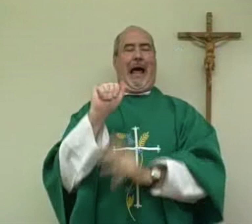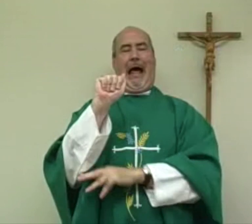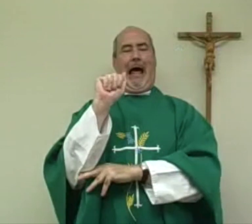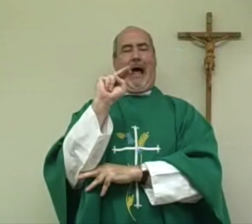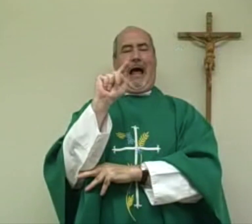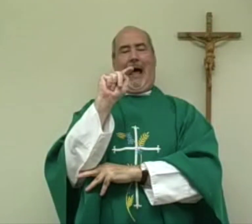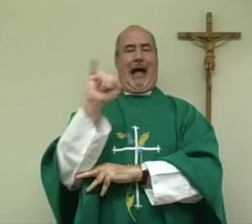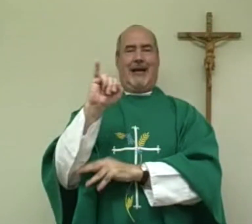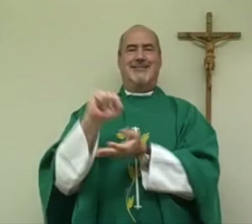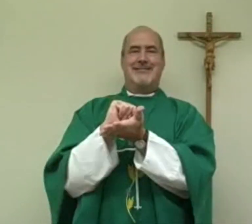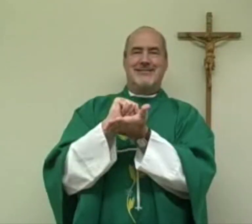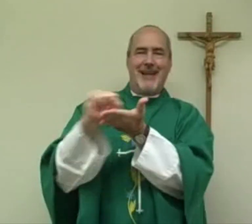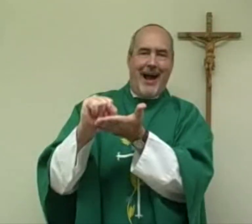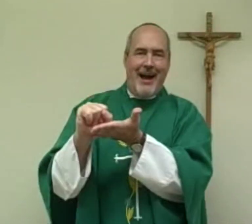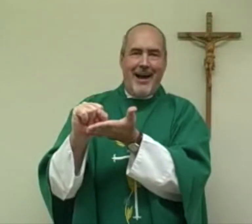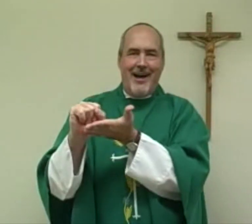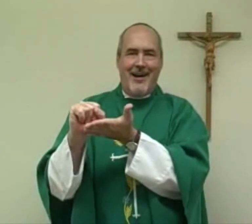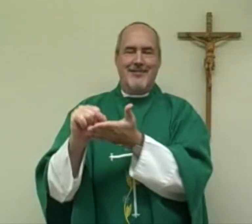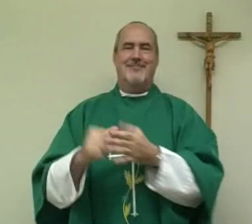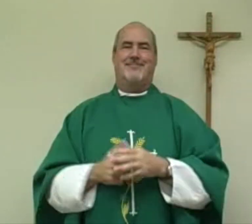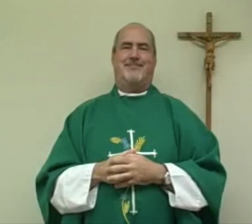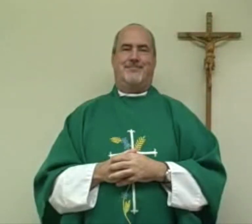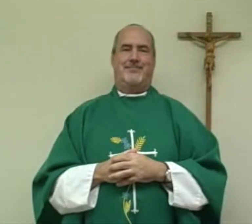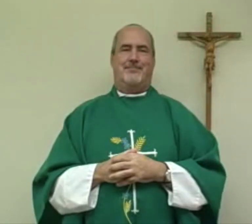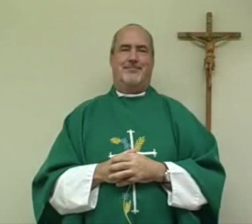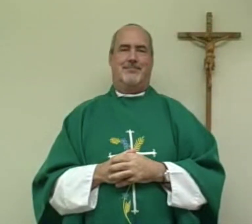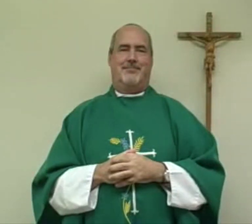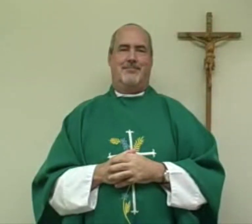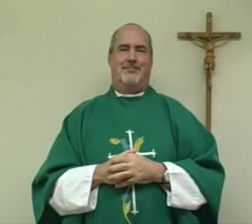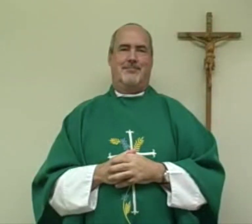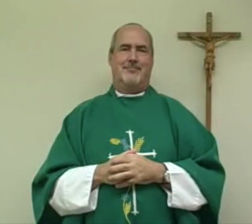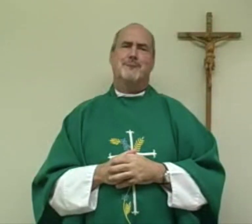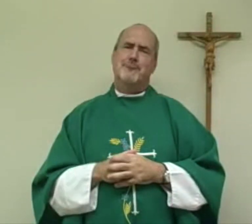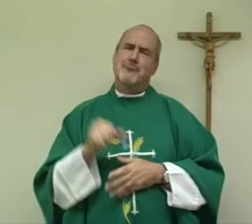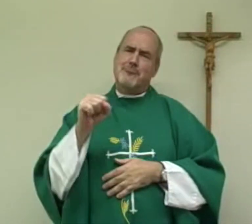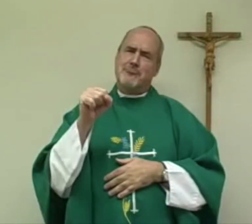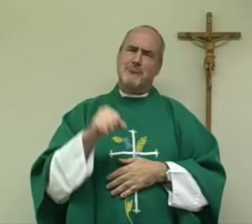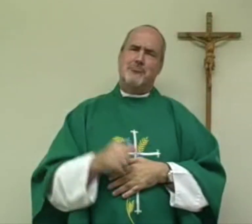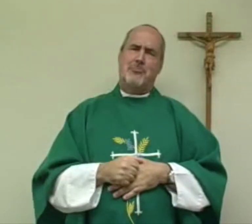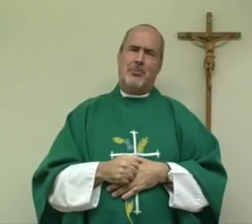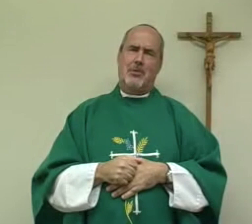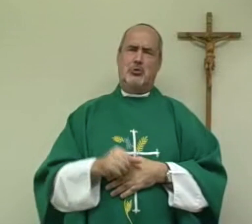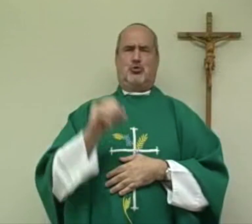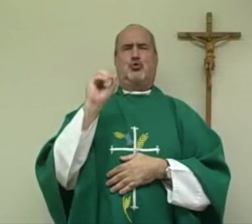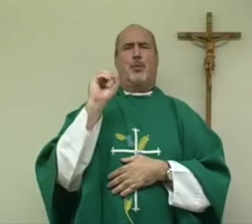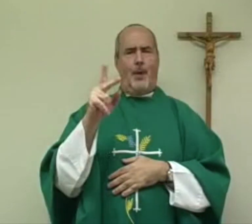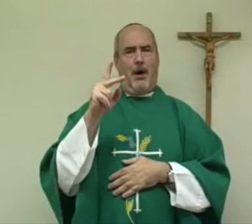did not make it into heaven or has become an anti-saint.